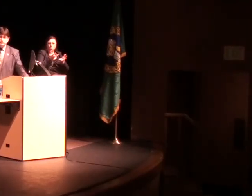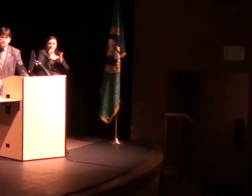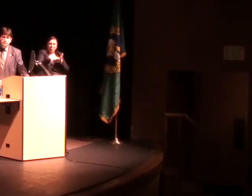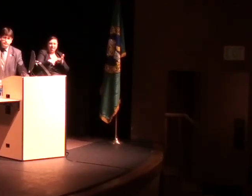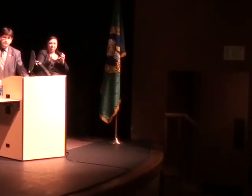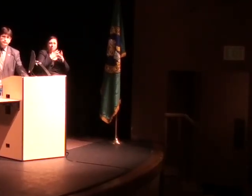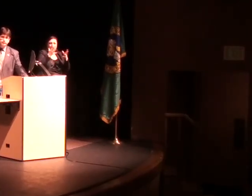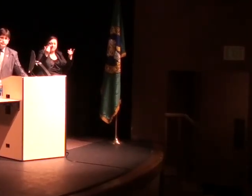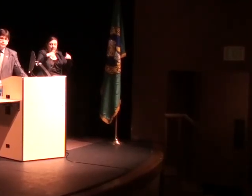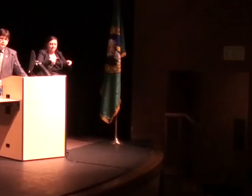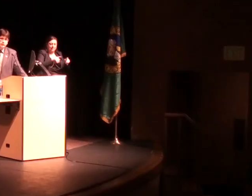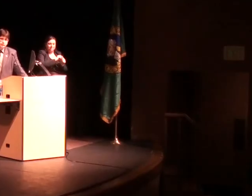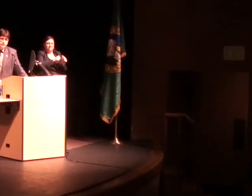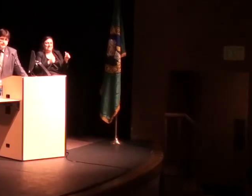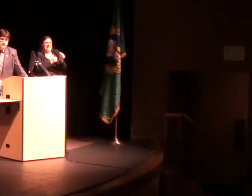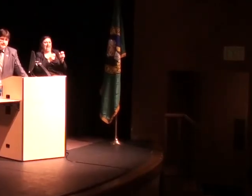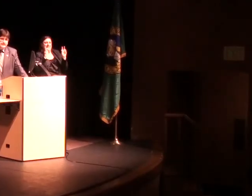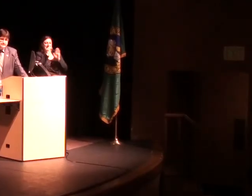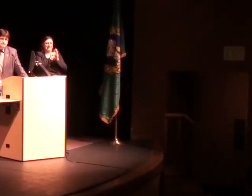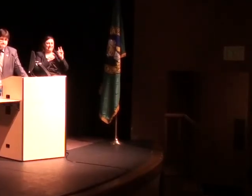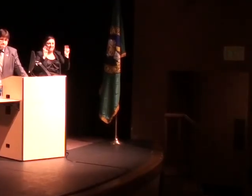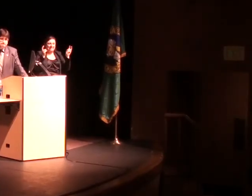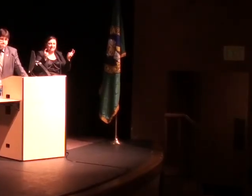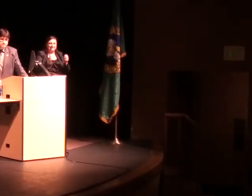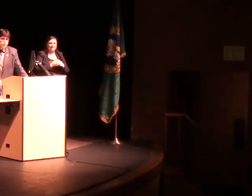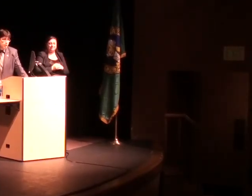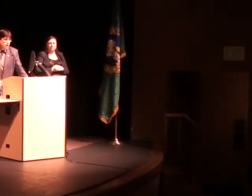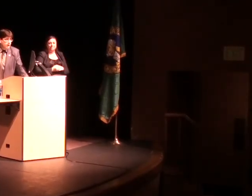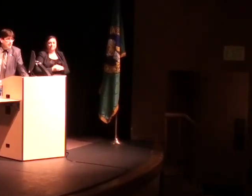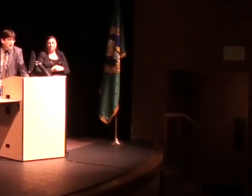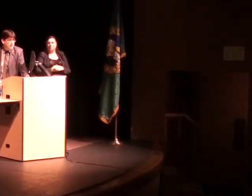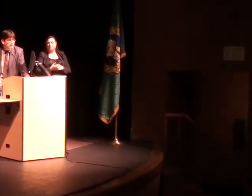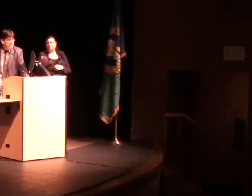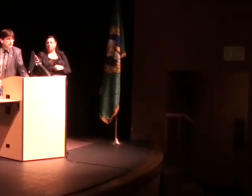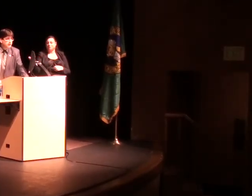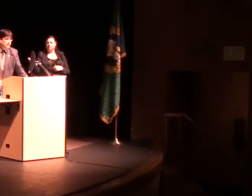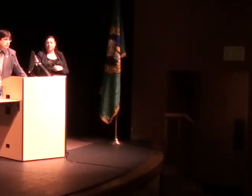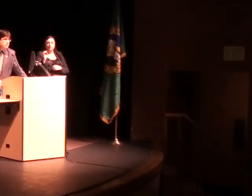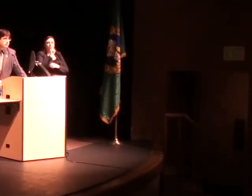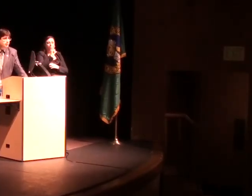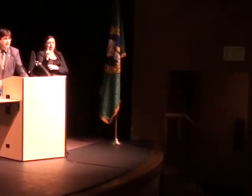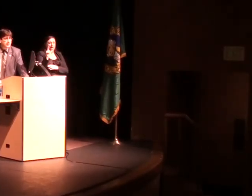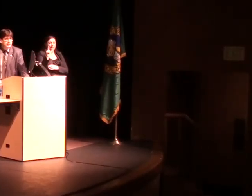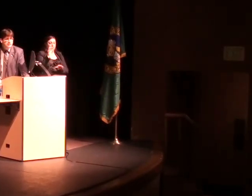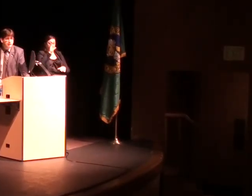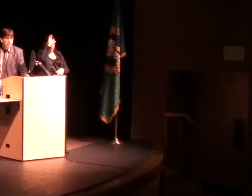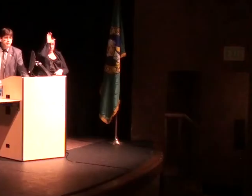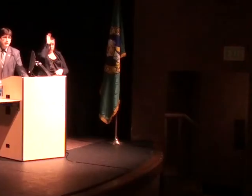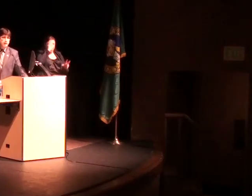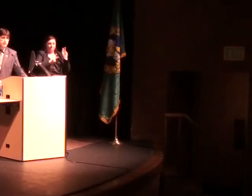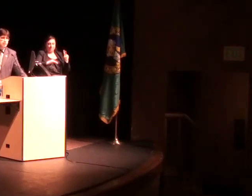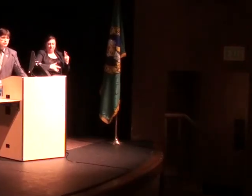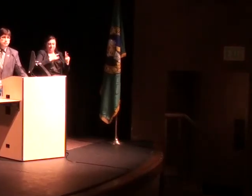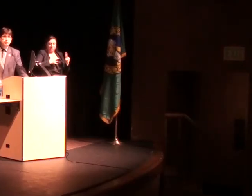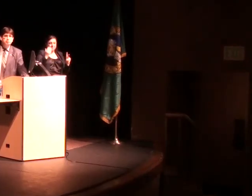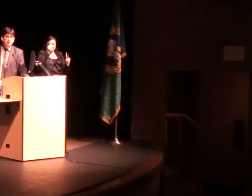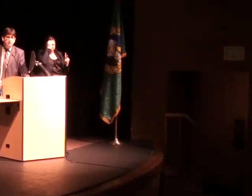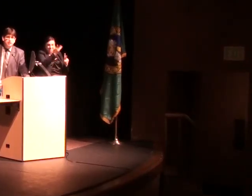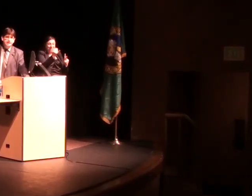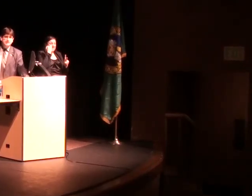scenes going on, and people making money off of the embargo, so. Well, about the feeling of the Cuban people, I can tell you that if you